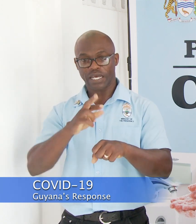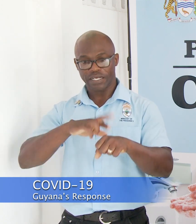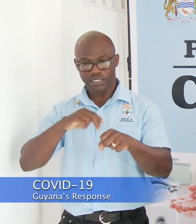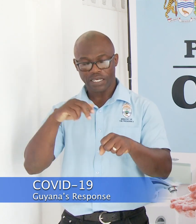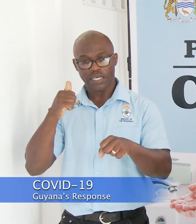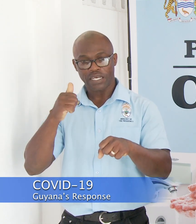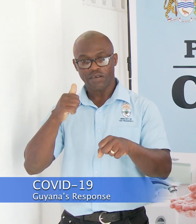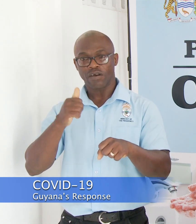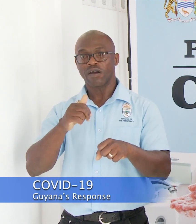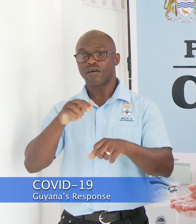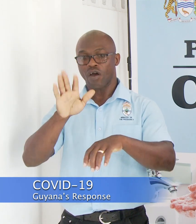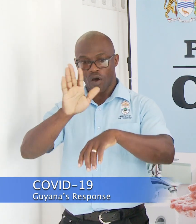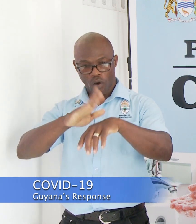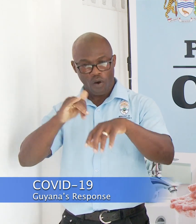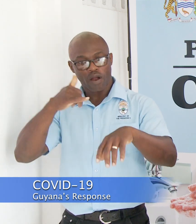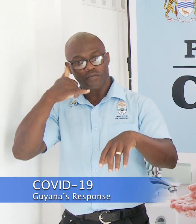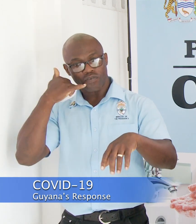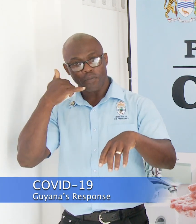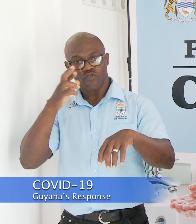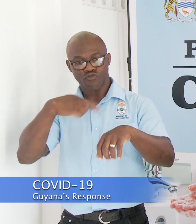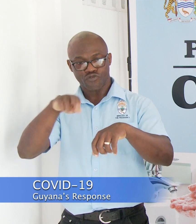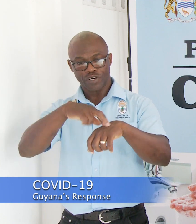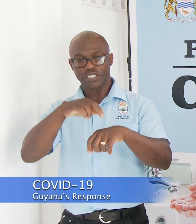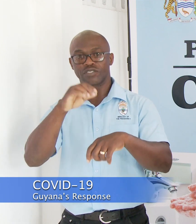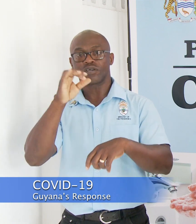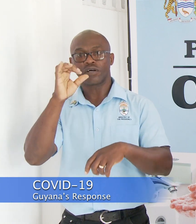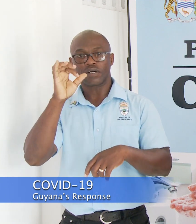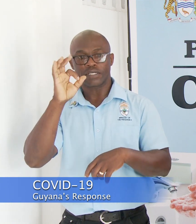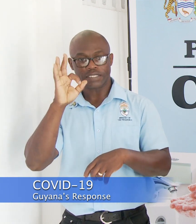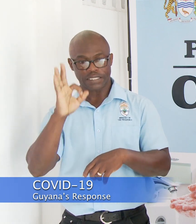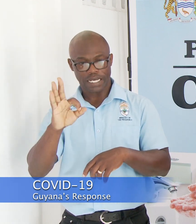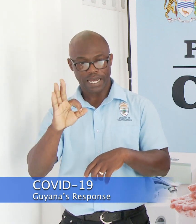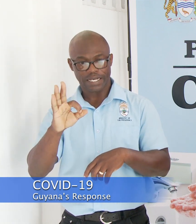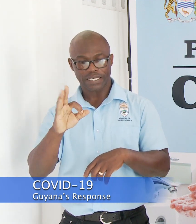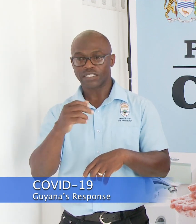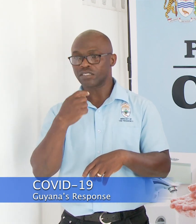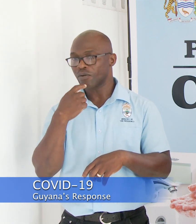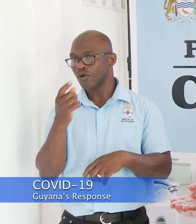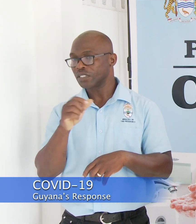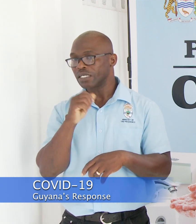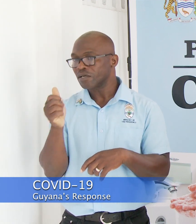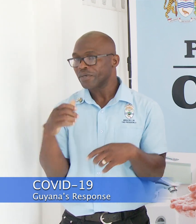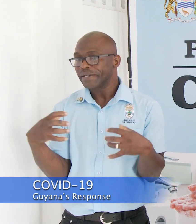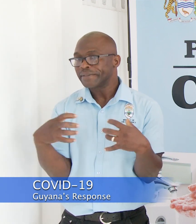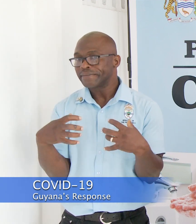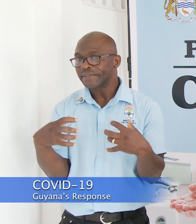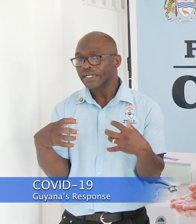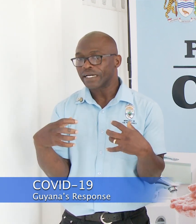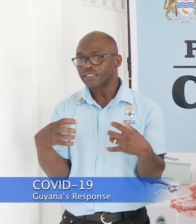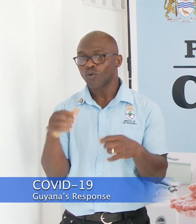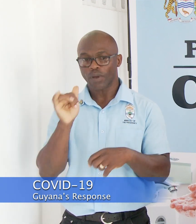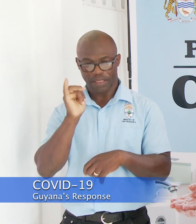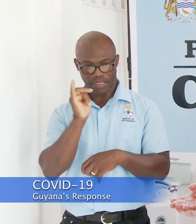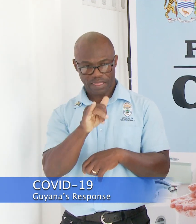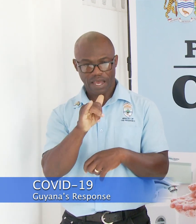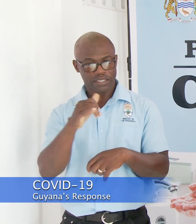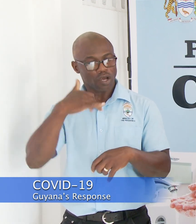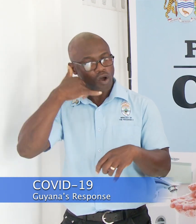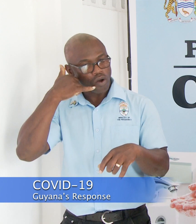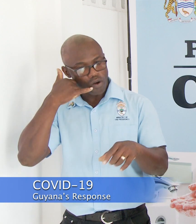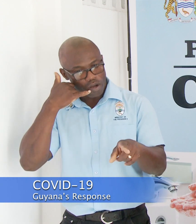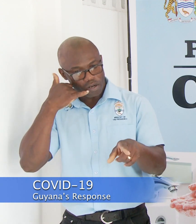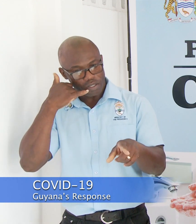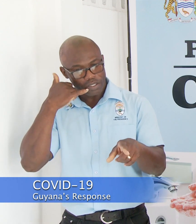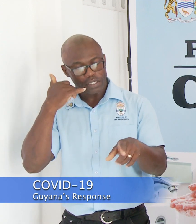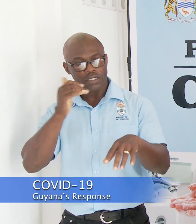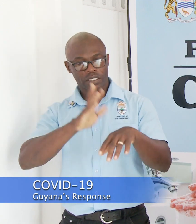from Region 9. I wish to dispel fears with regards to the reports of a positive